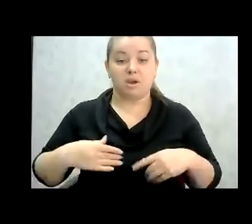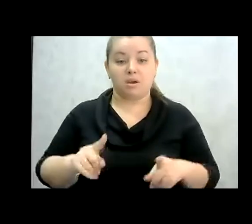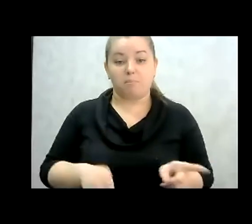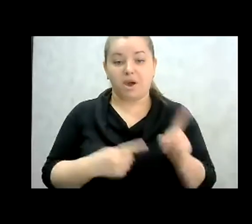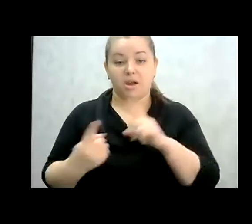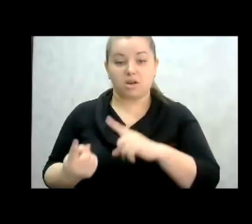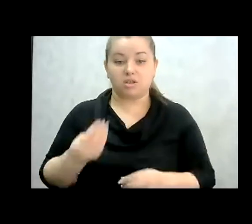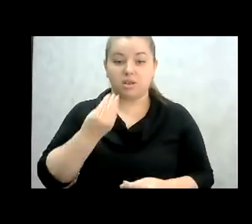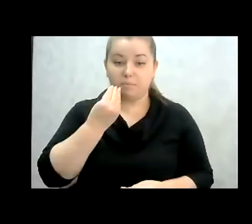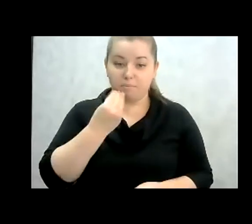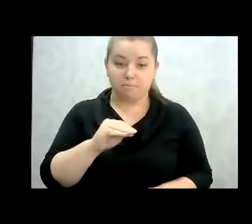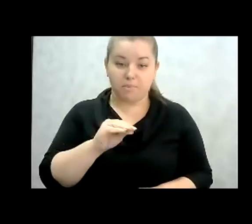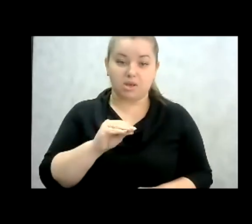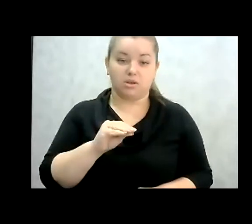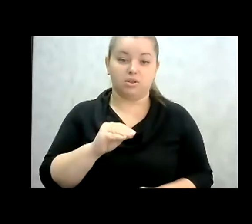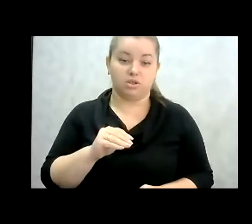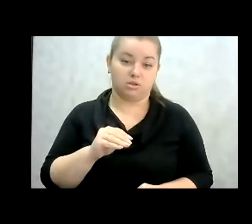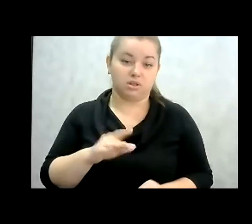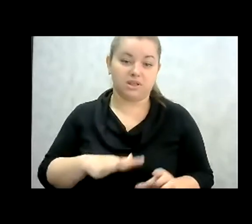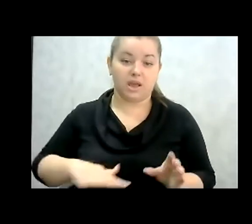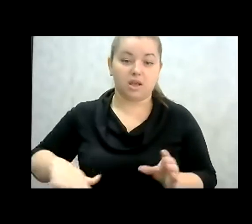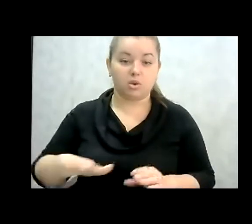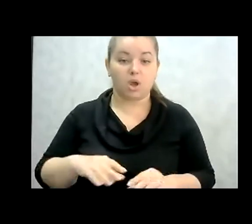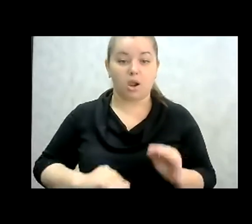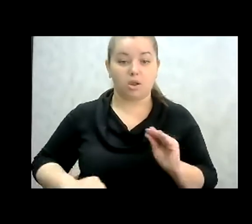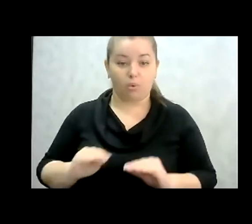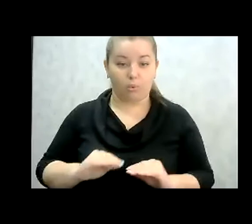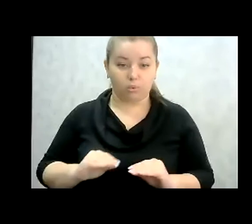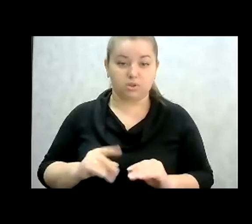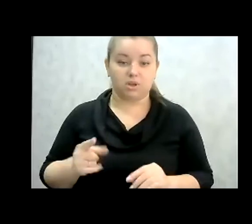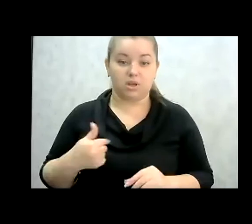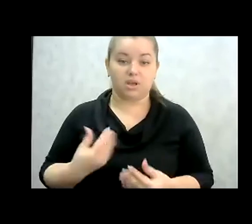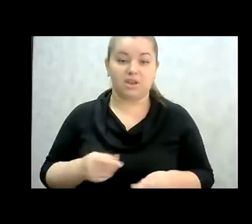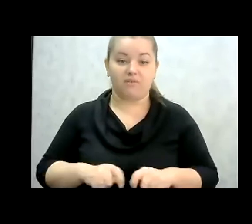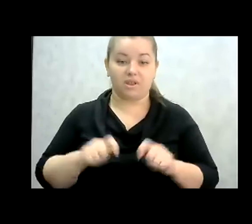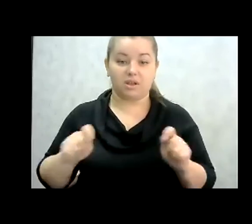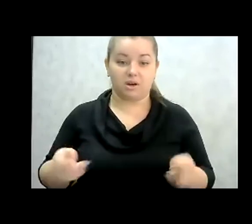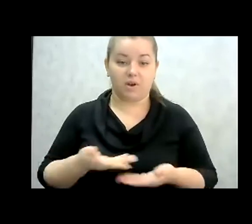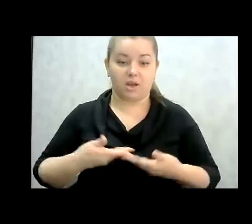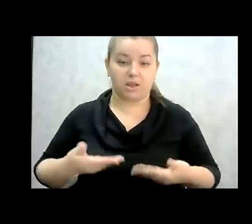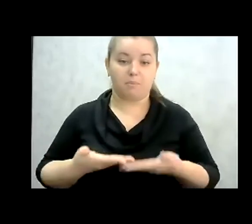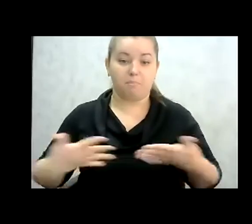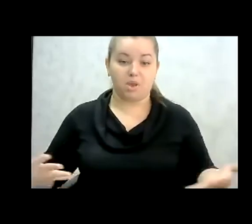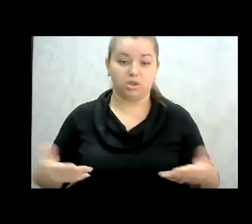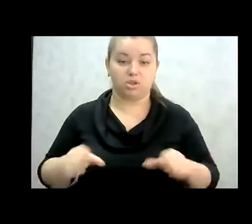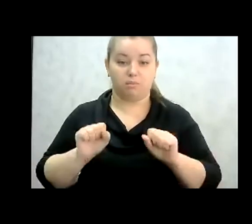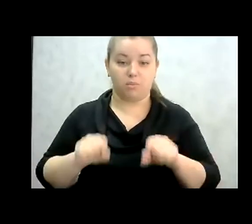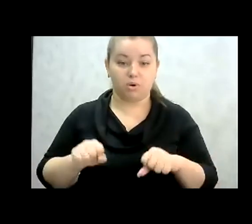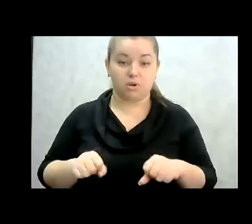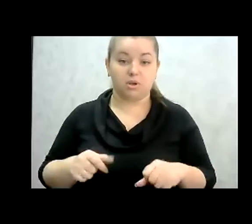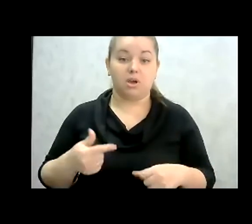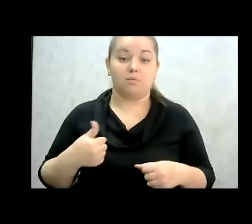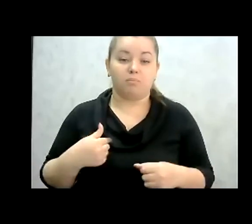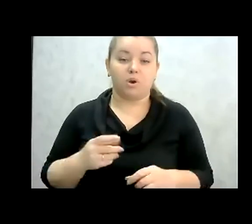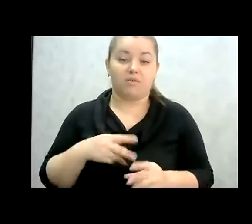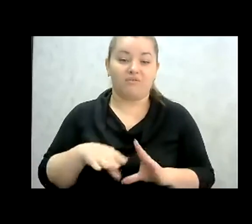had existed for 30 years with the old Soviet division, and now we at last received the new